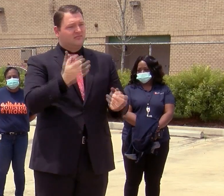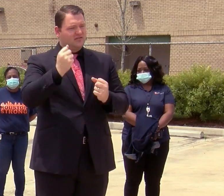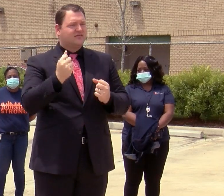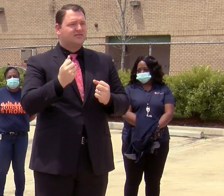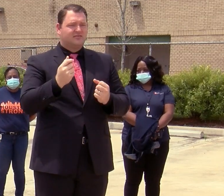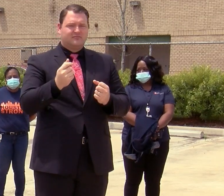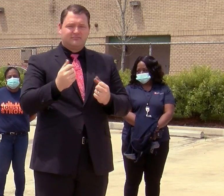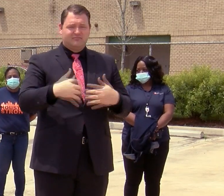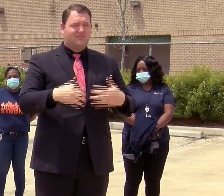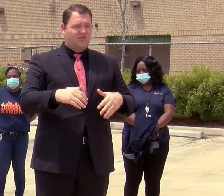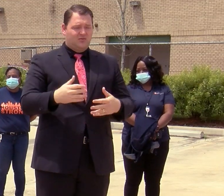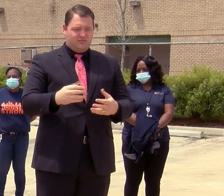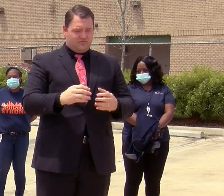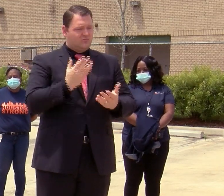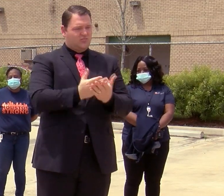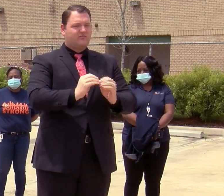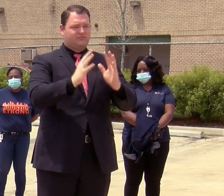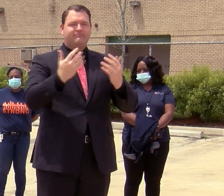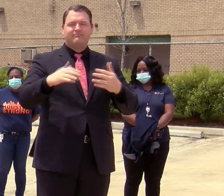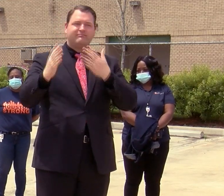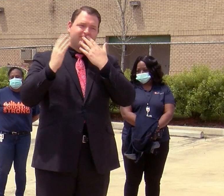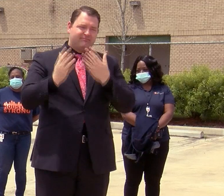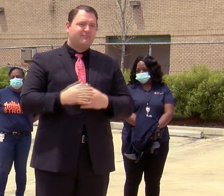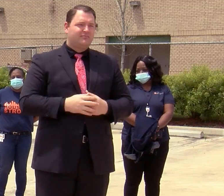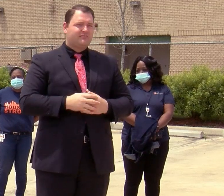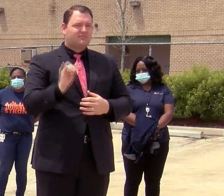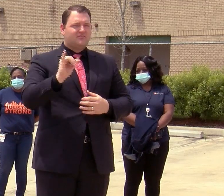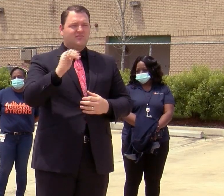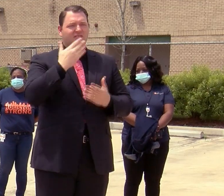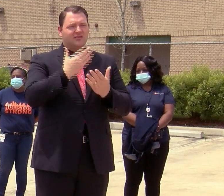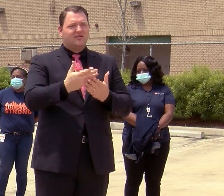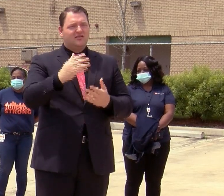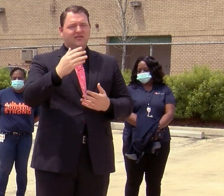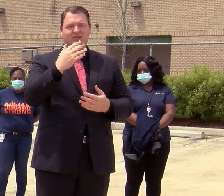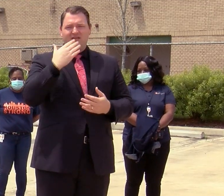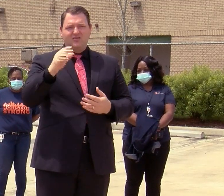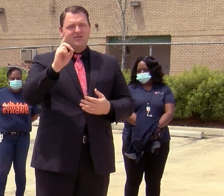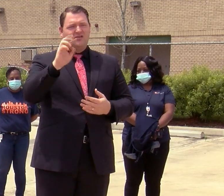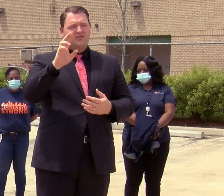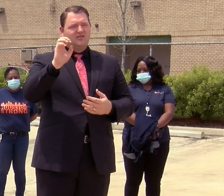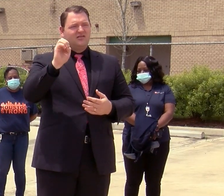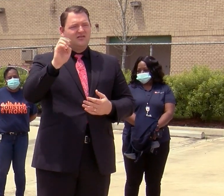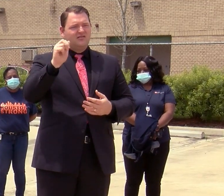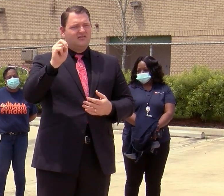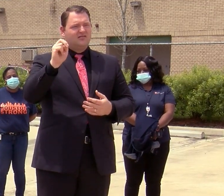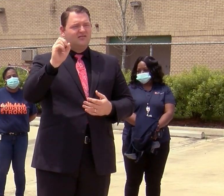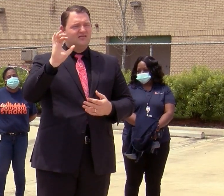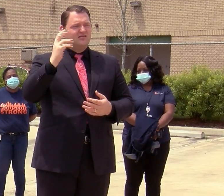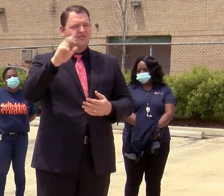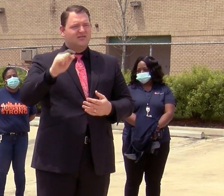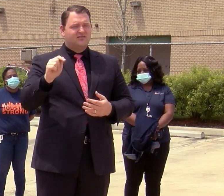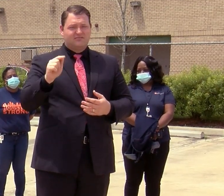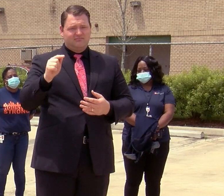positively. And for this, I am grateful. Also like to thank Dr. Evan Shabazz. She and I work closely together on many projects. This